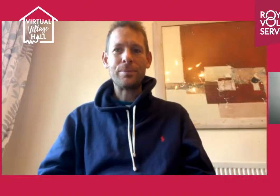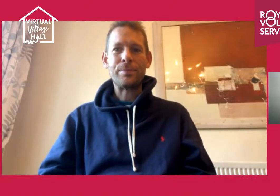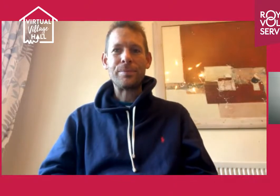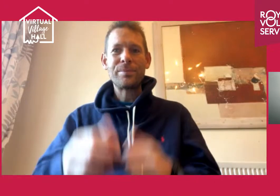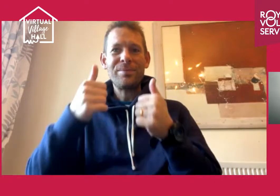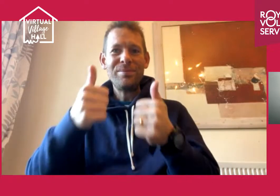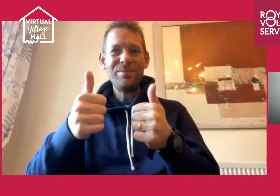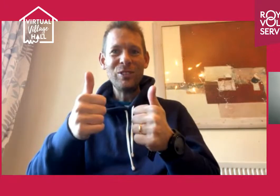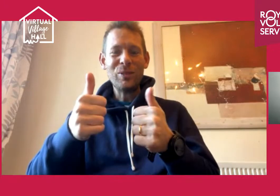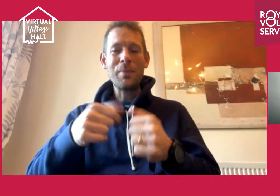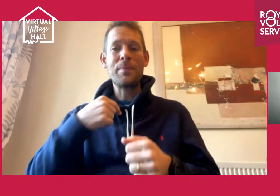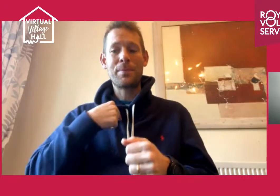areas.